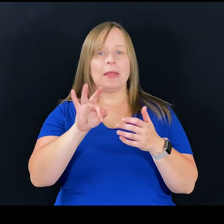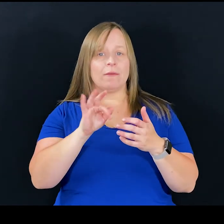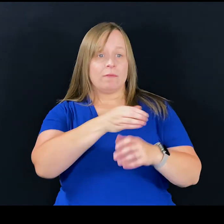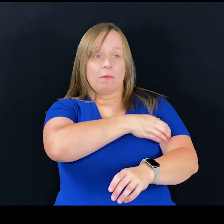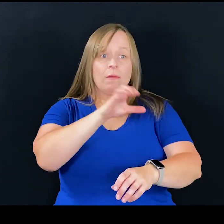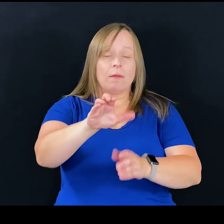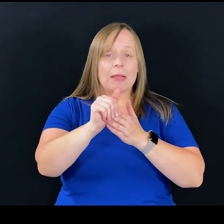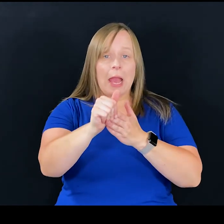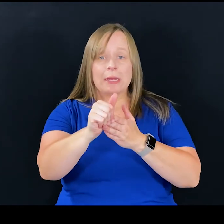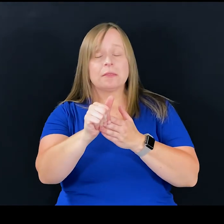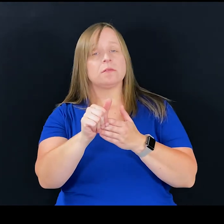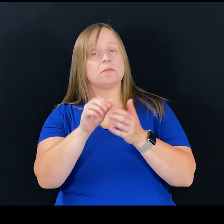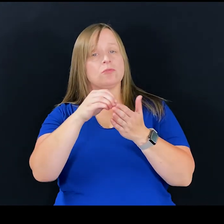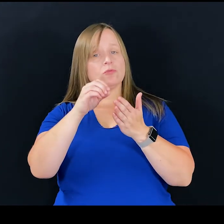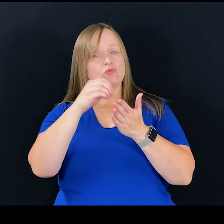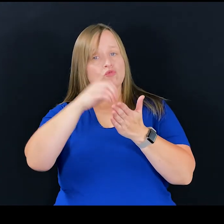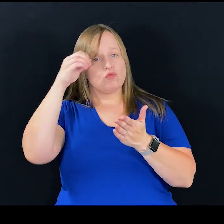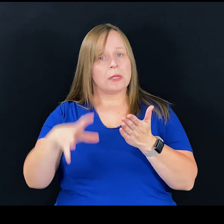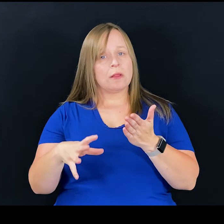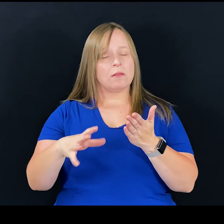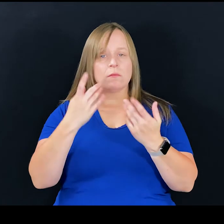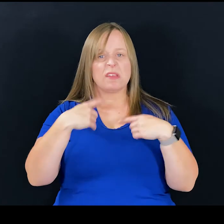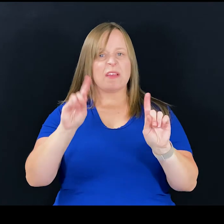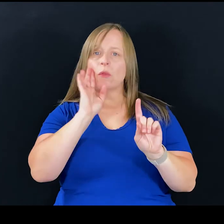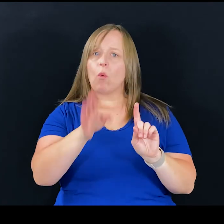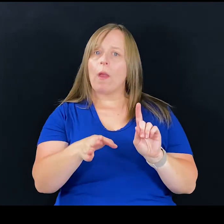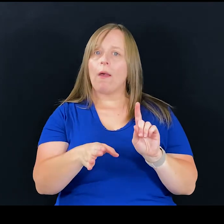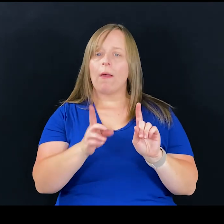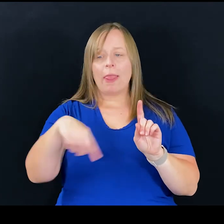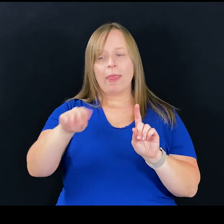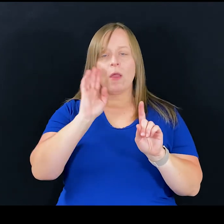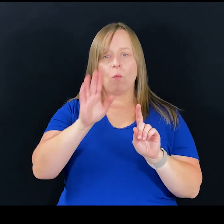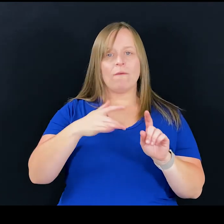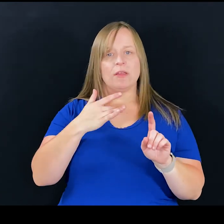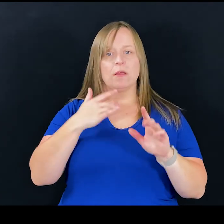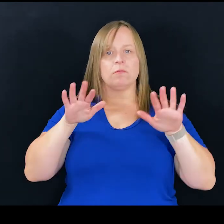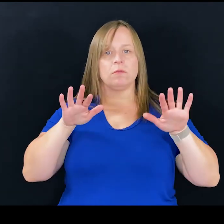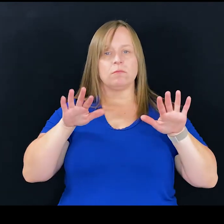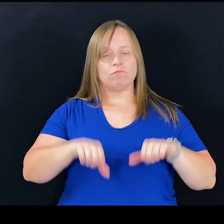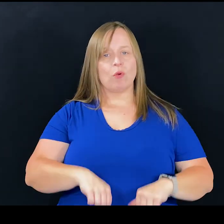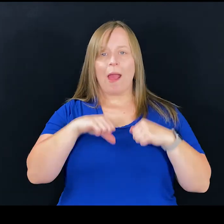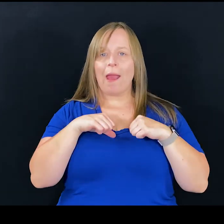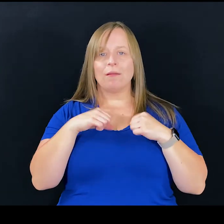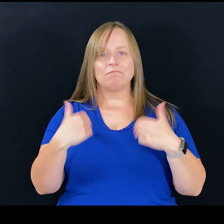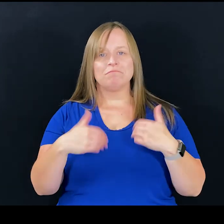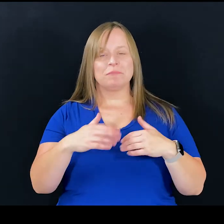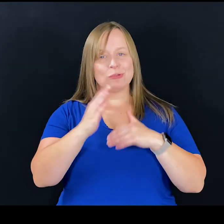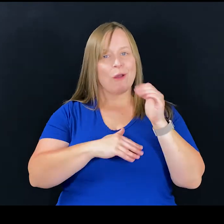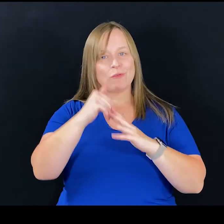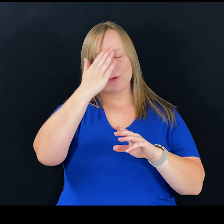long as they give the students the guidance that they need, the students will be successful, and then they will feel the